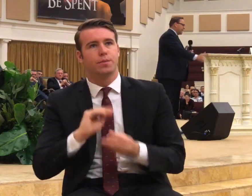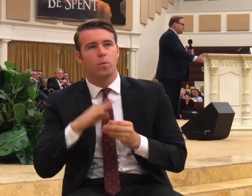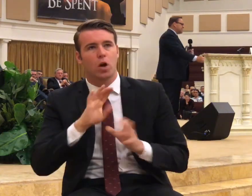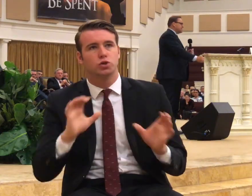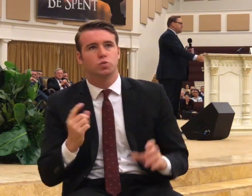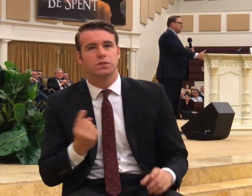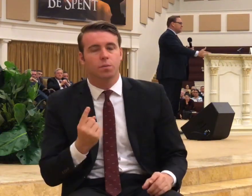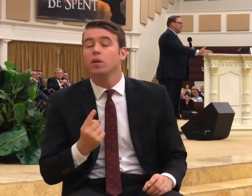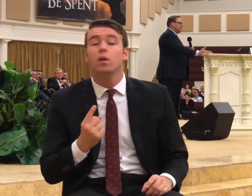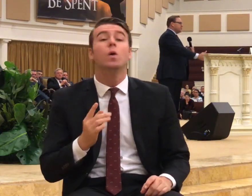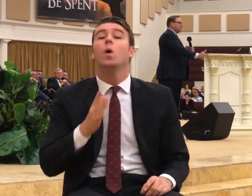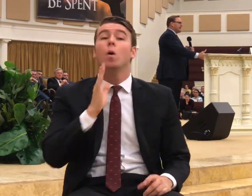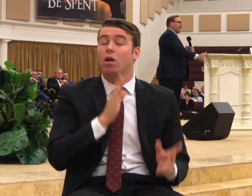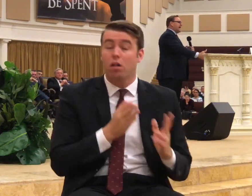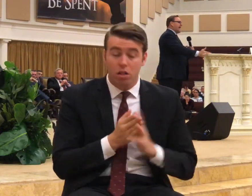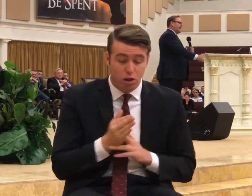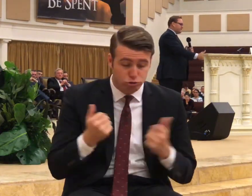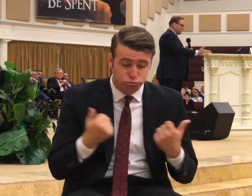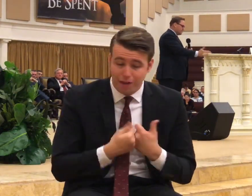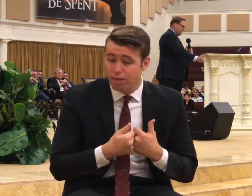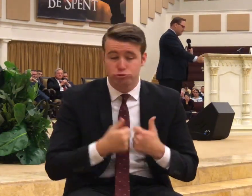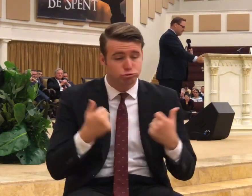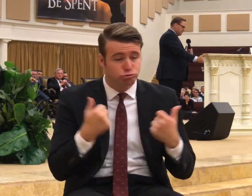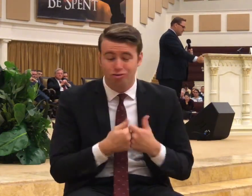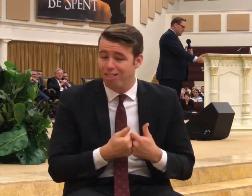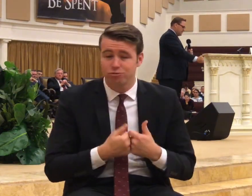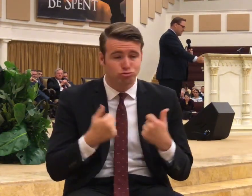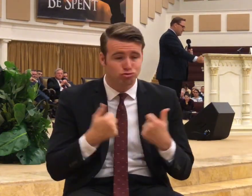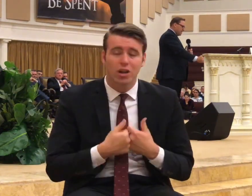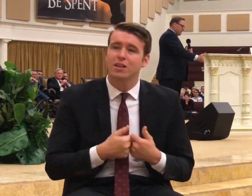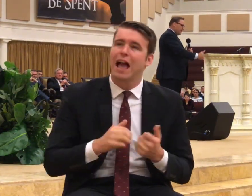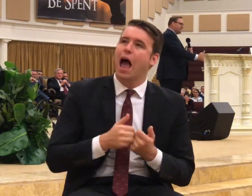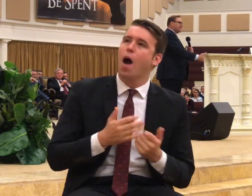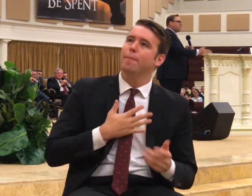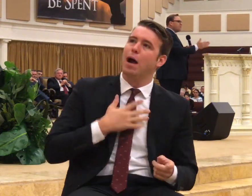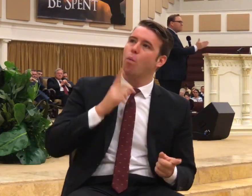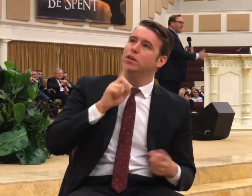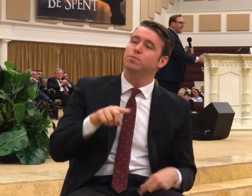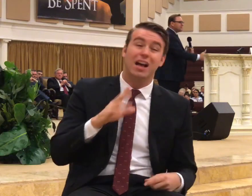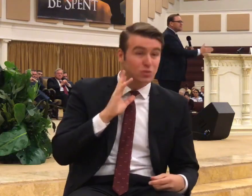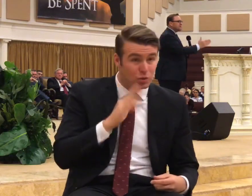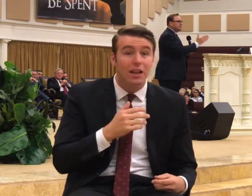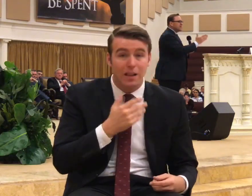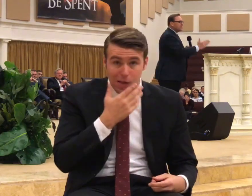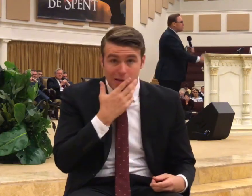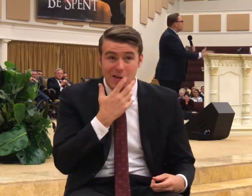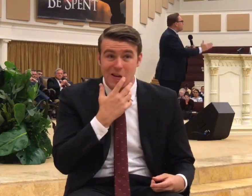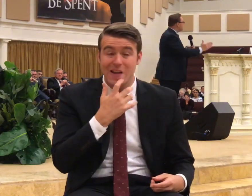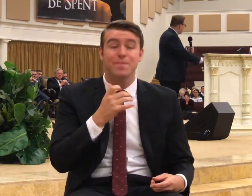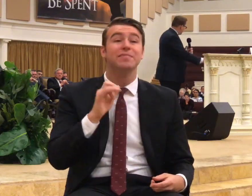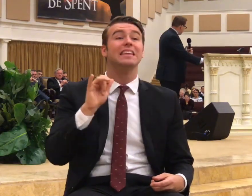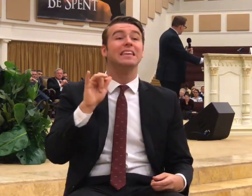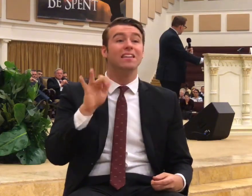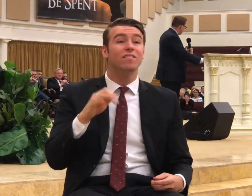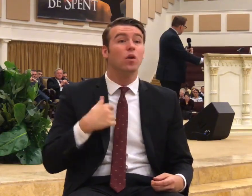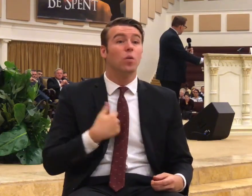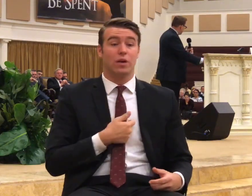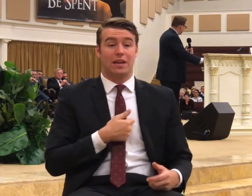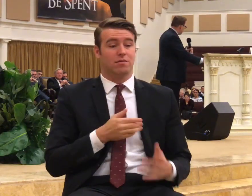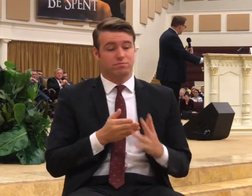to be challenges that you and I have to respond to. And if we pass through the